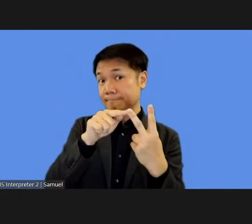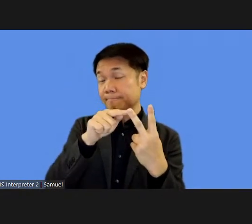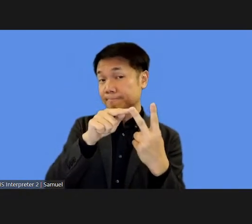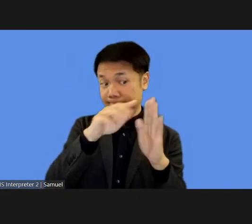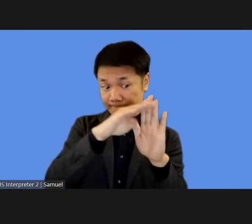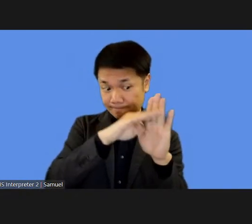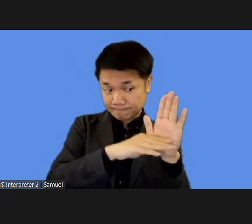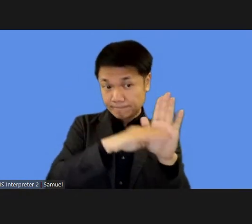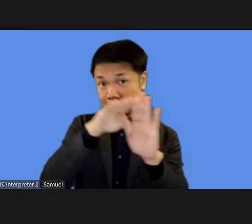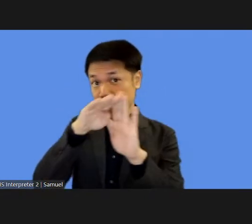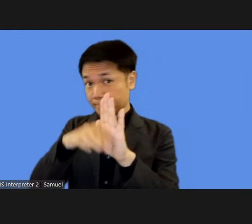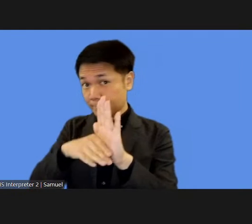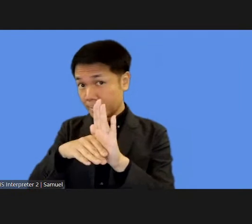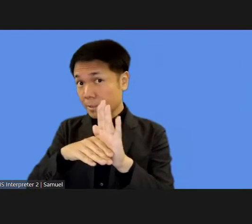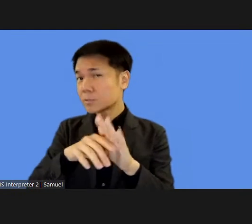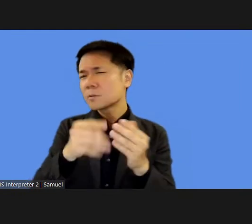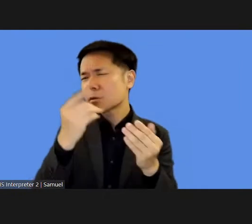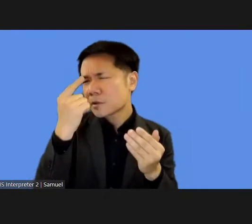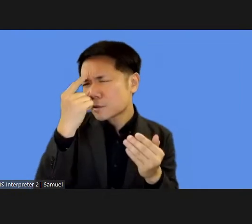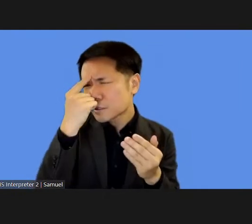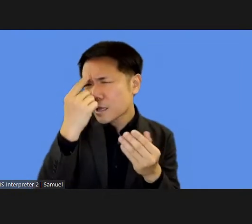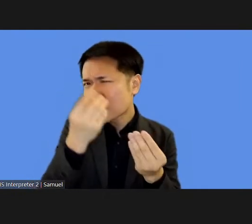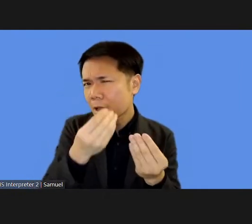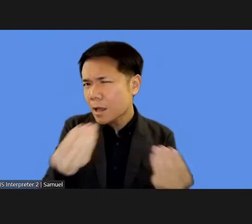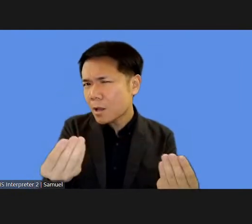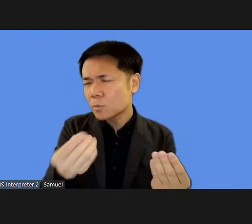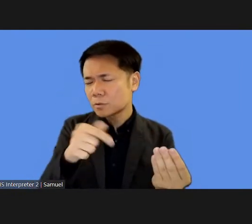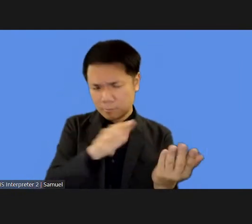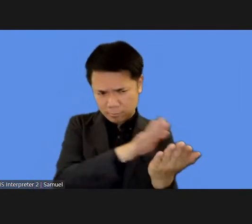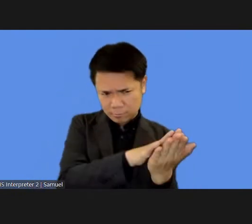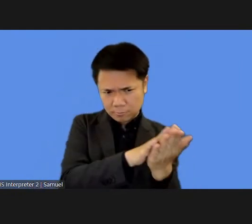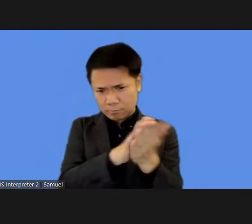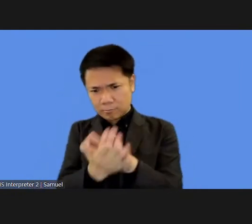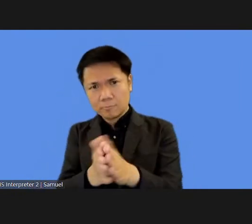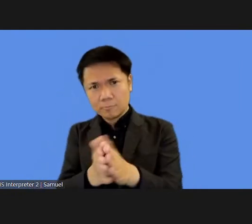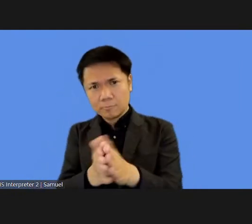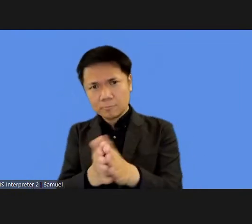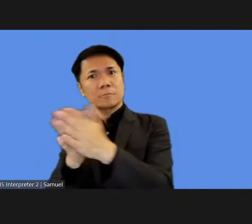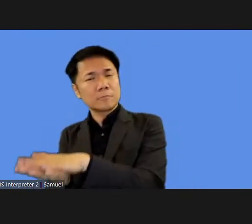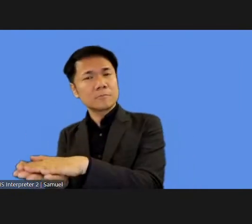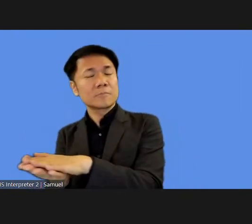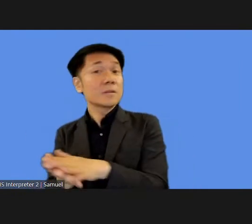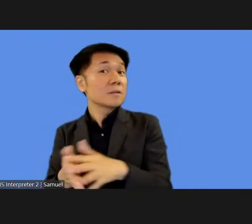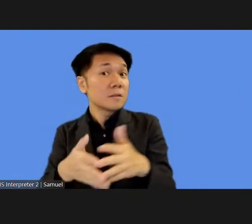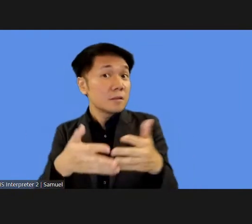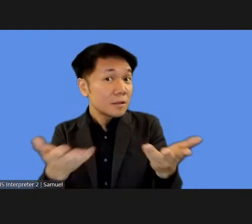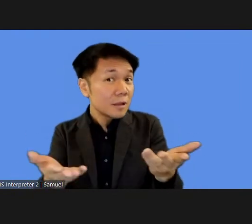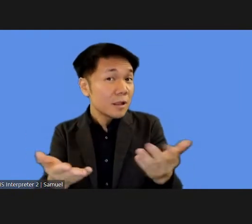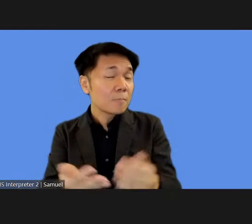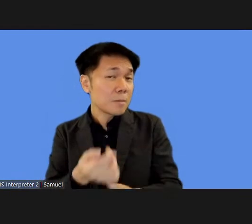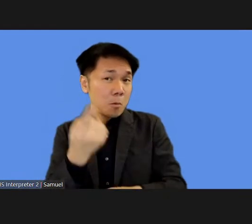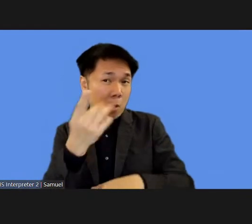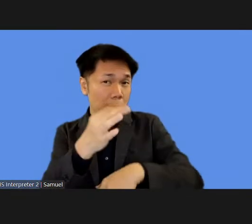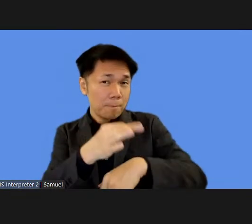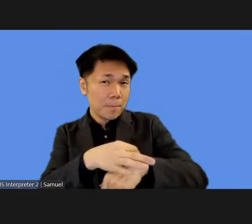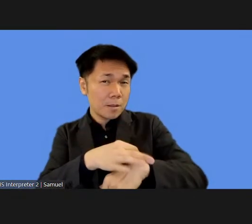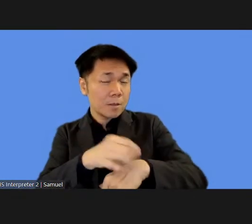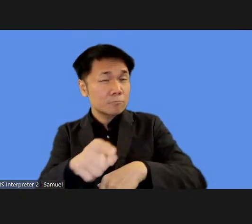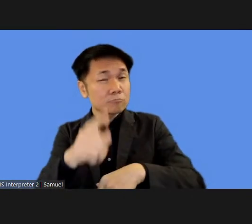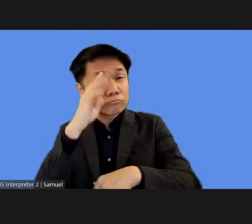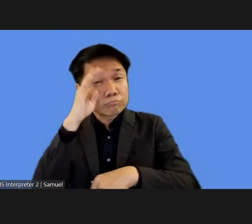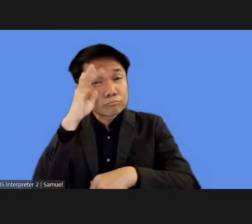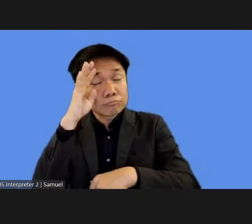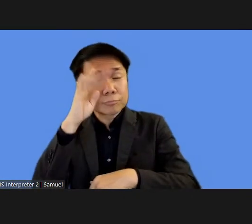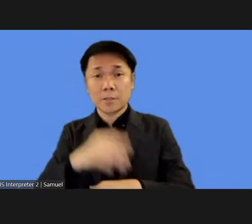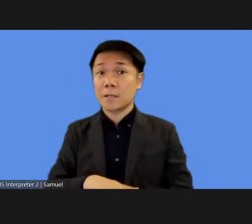be a reality? I give 1 minute each of you before we open the floor to get your thought on that. But also, when you talk about acceleration, I would like to know